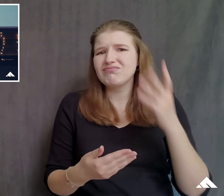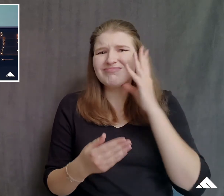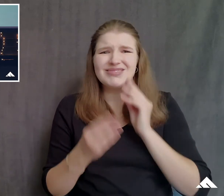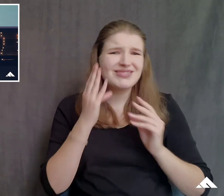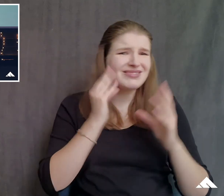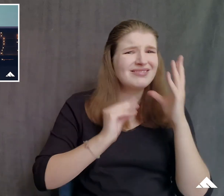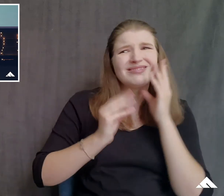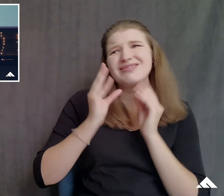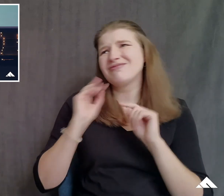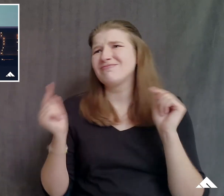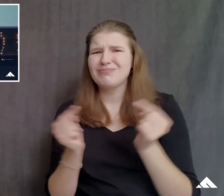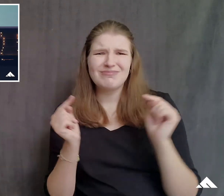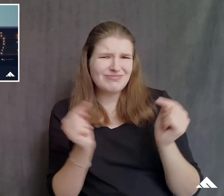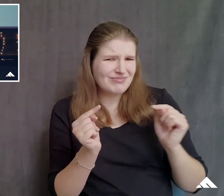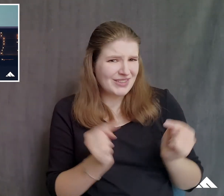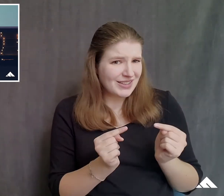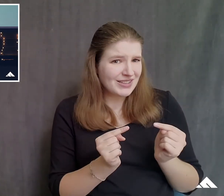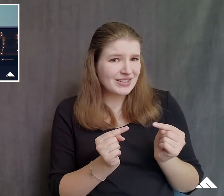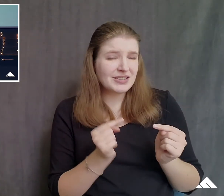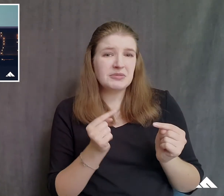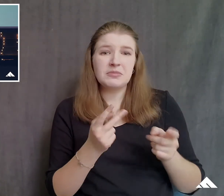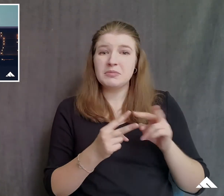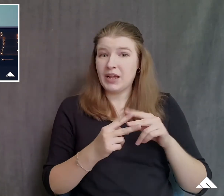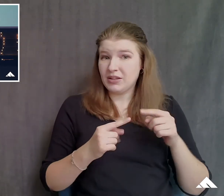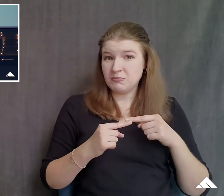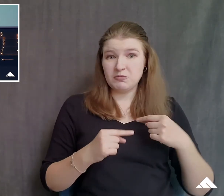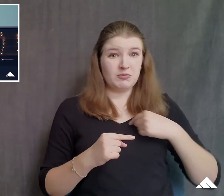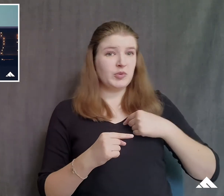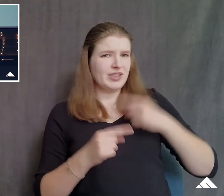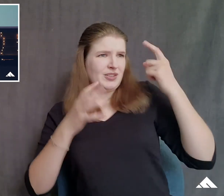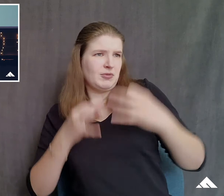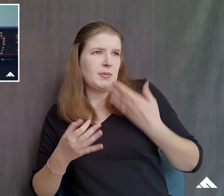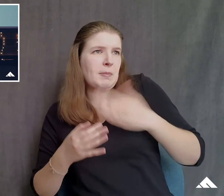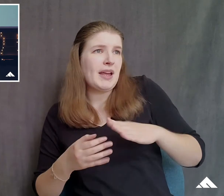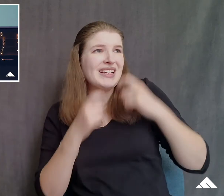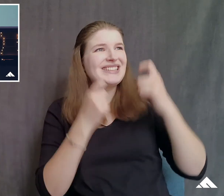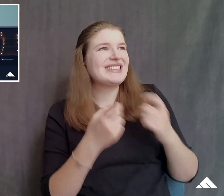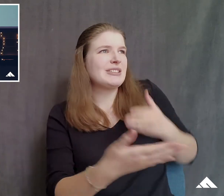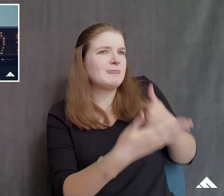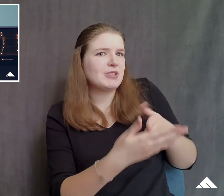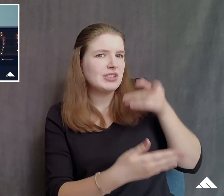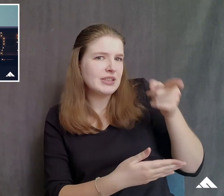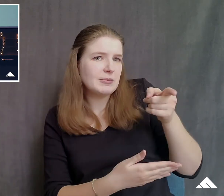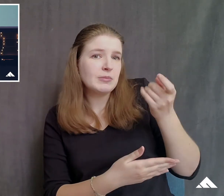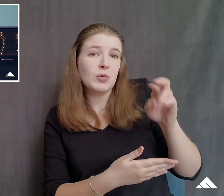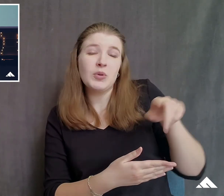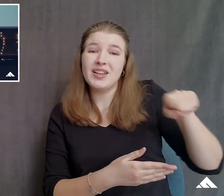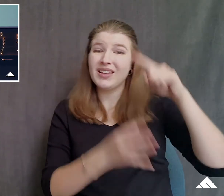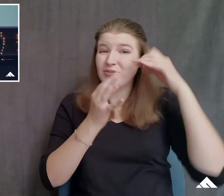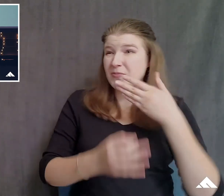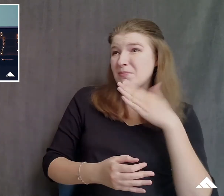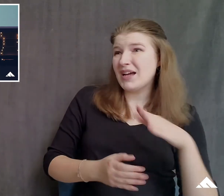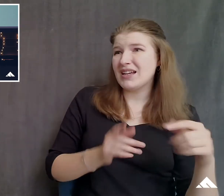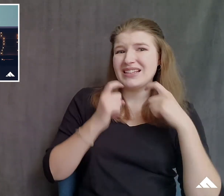with people. Either we make bad choices and we sin against them, or they make poor choices and they